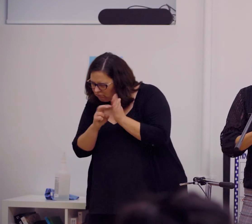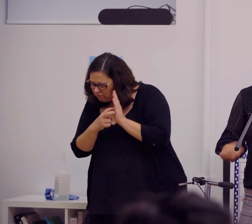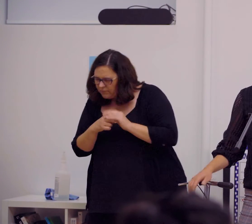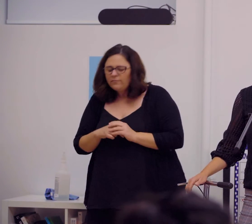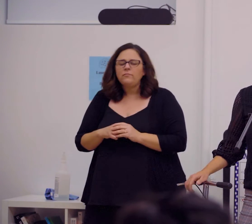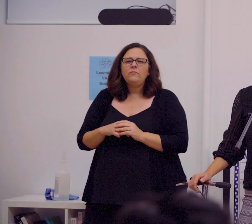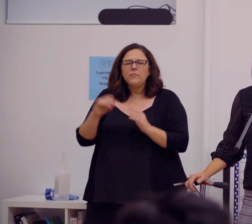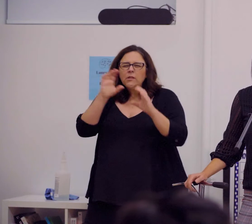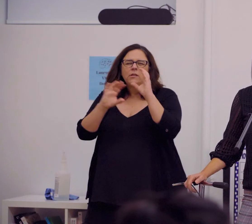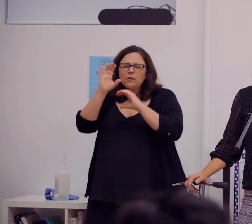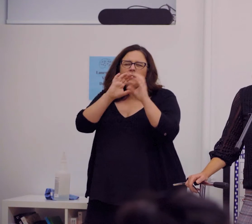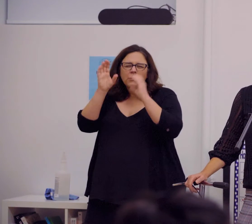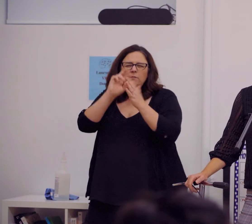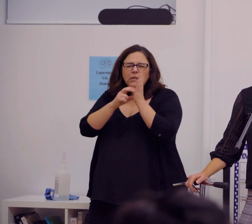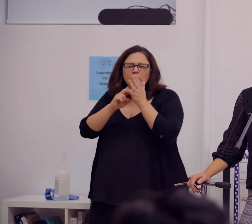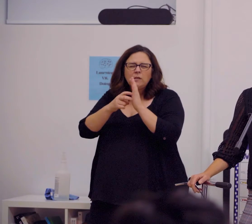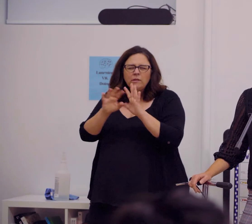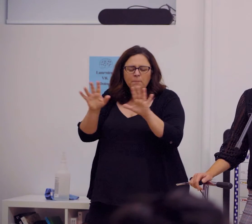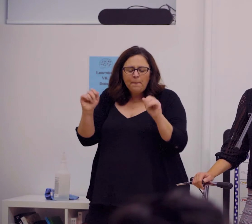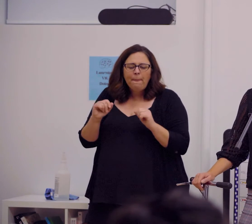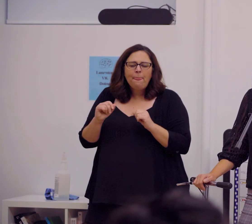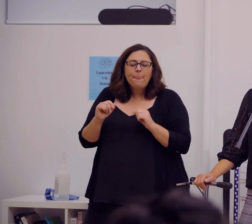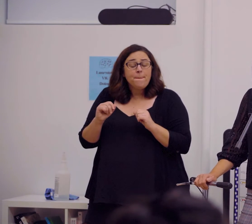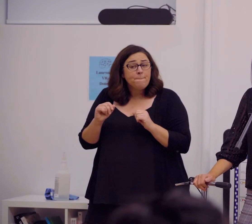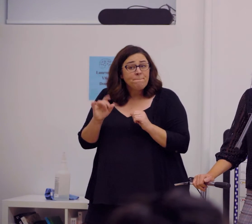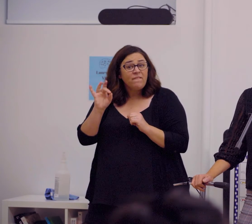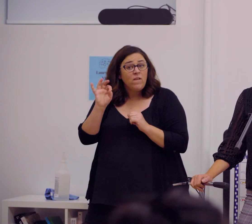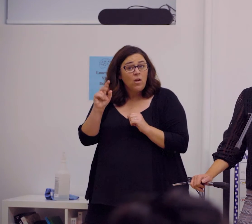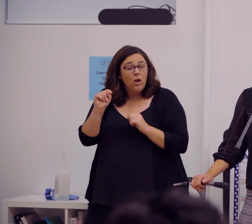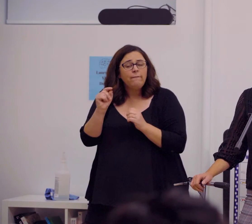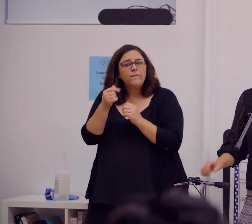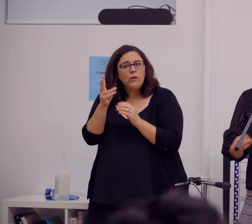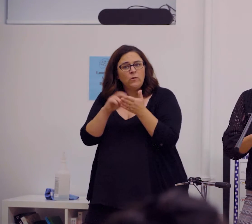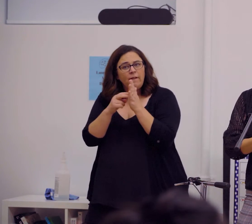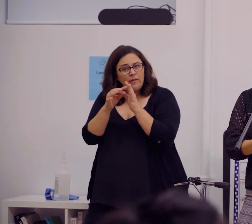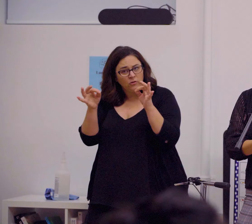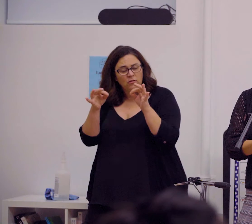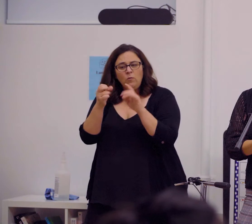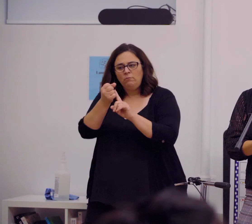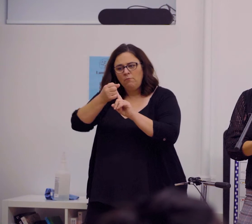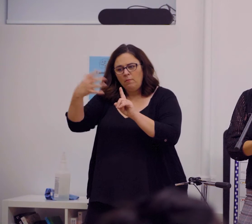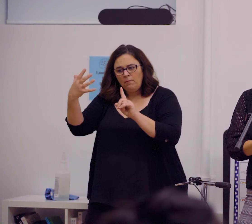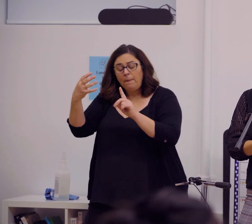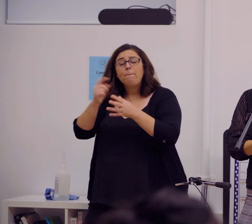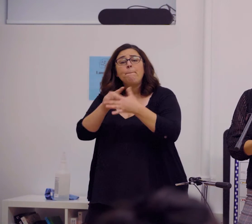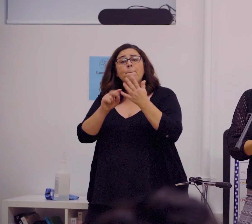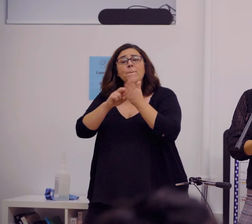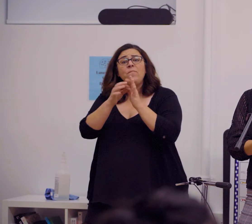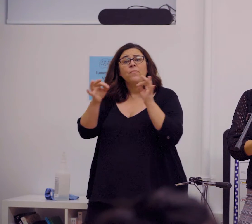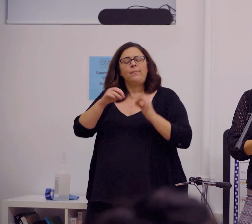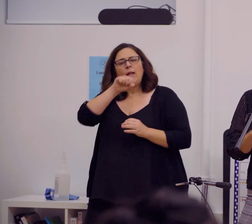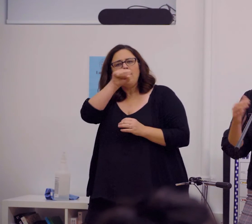So in my search for meaning, what I found is that there are a few definitions that describe it. And the ones that I landed on that made the